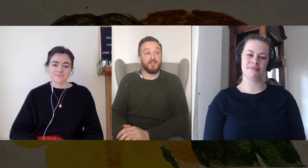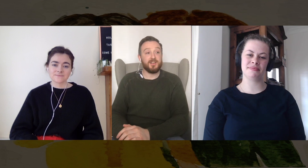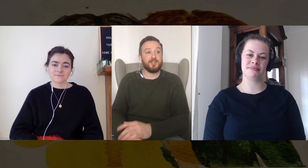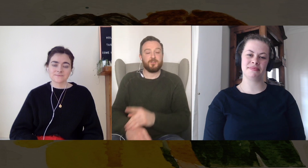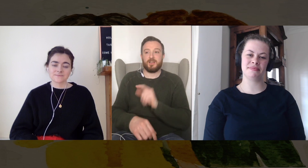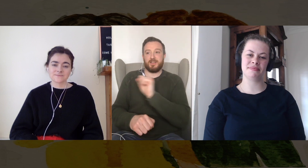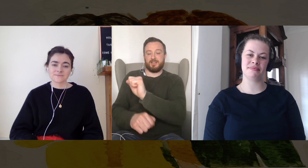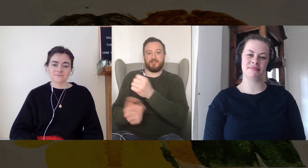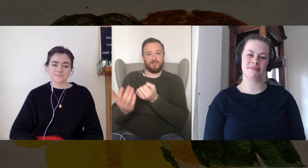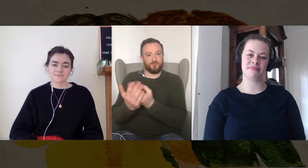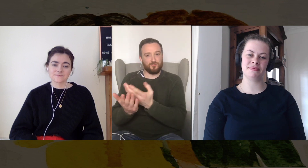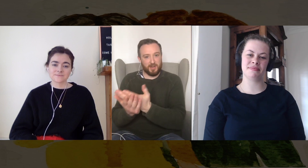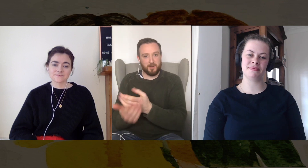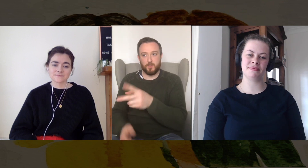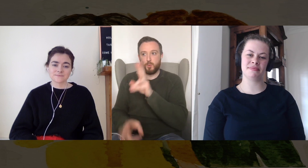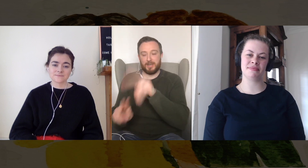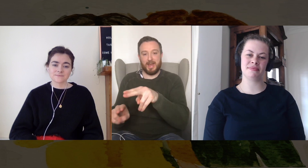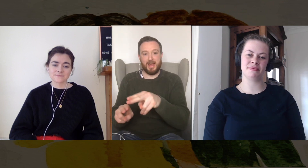into your feet and into the ground.